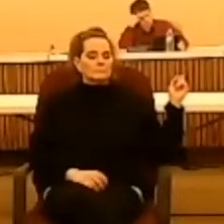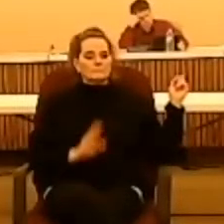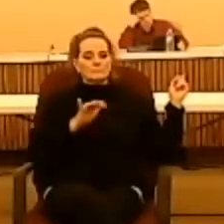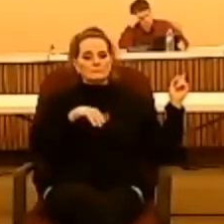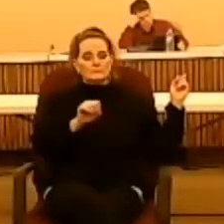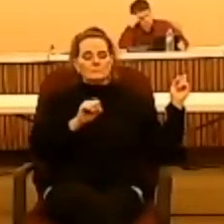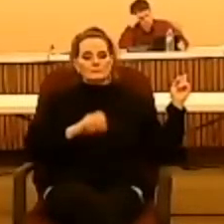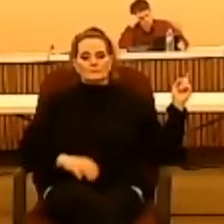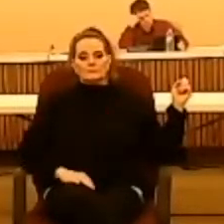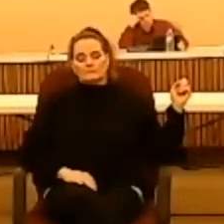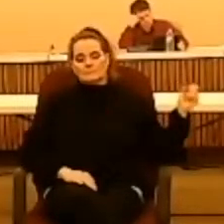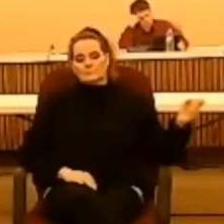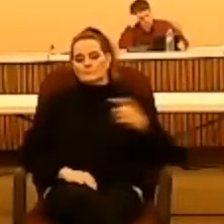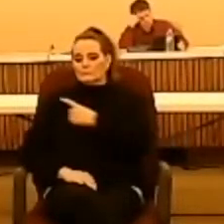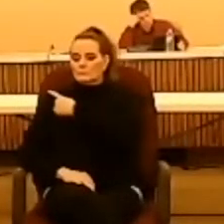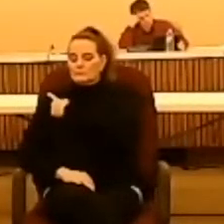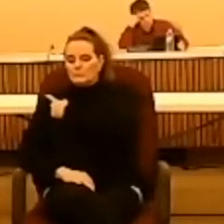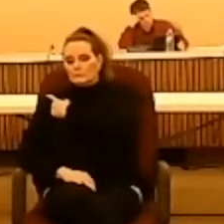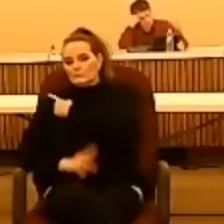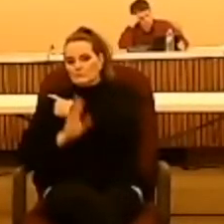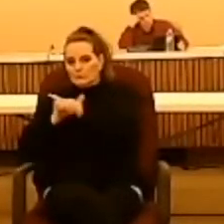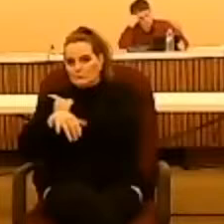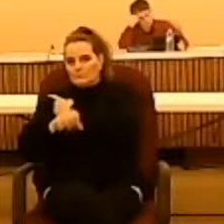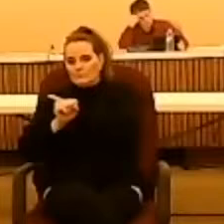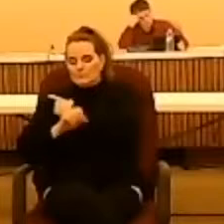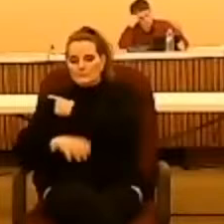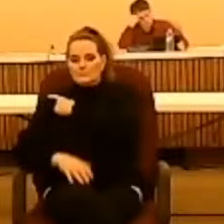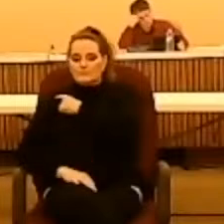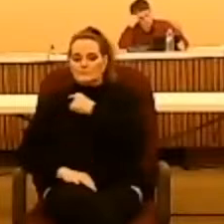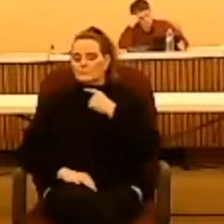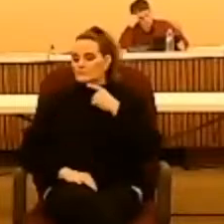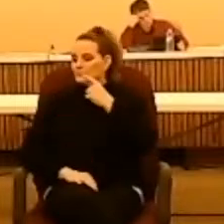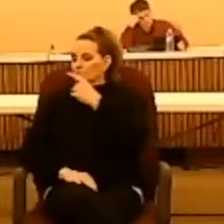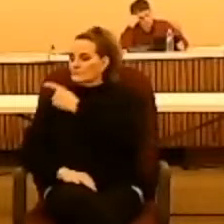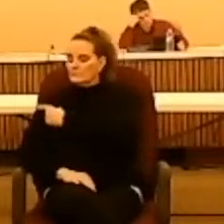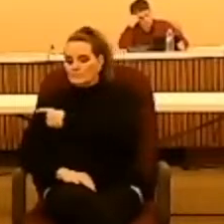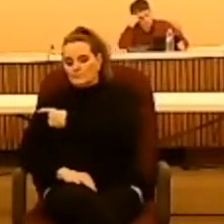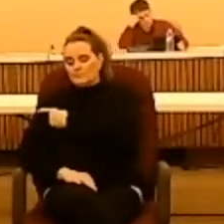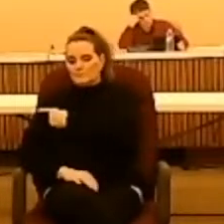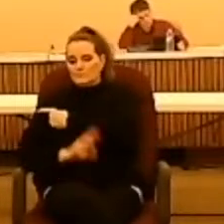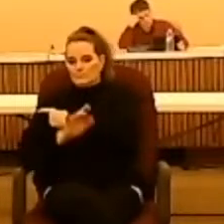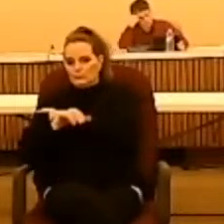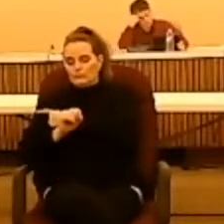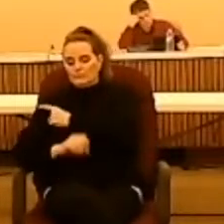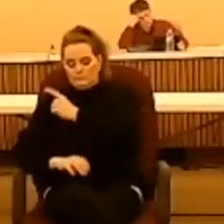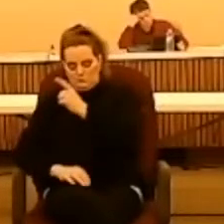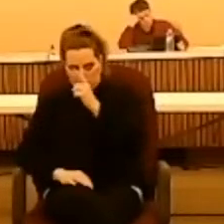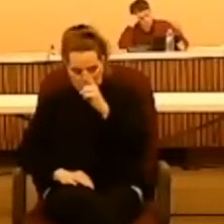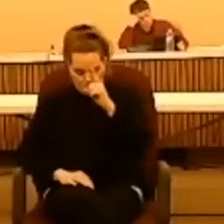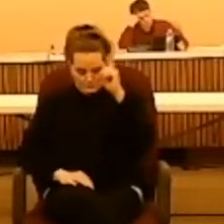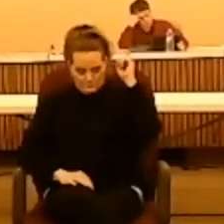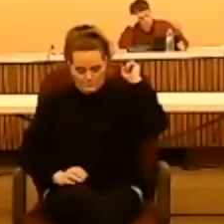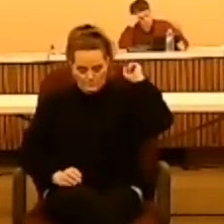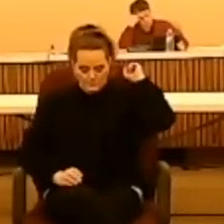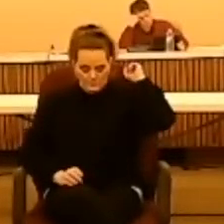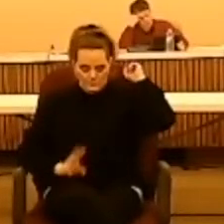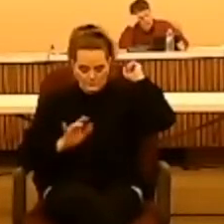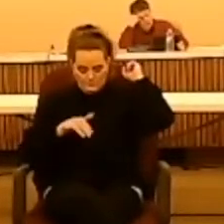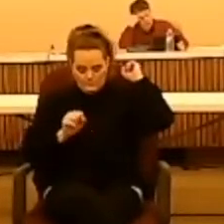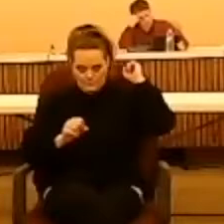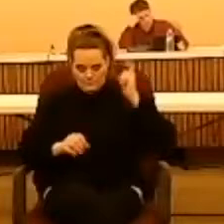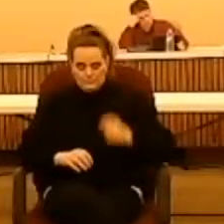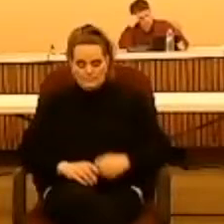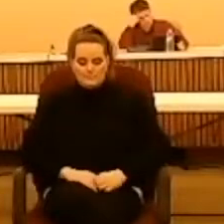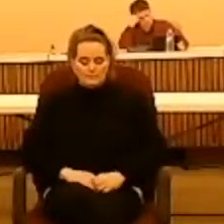Aye. Councilmember Safranek, Aye. Councilmember Bolzner, Aye. Supervisor Schultz.